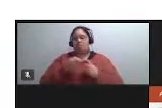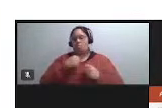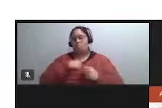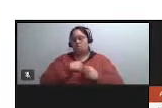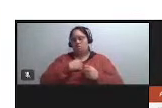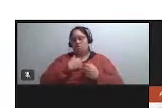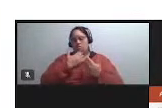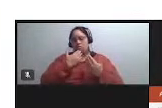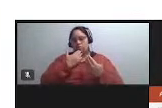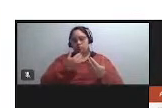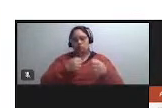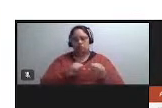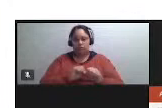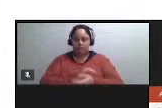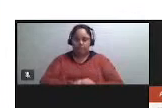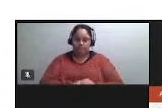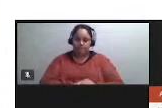from me.